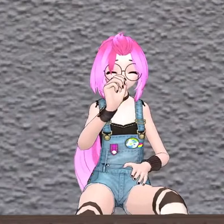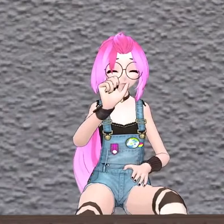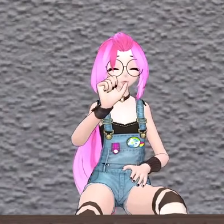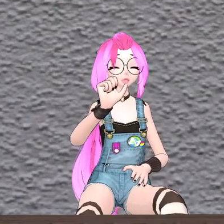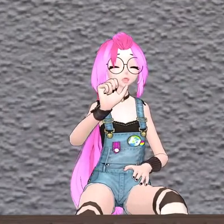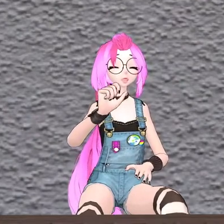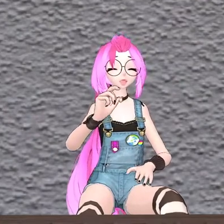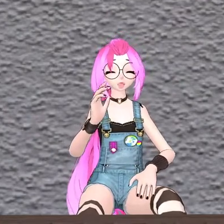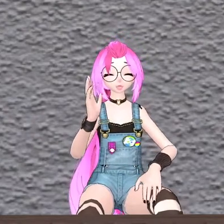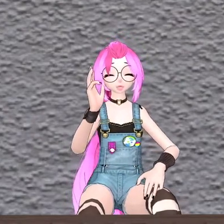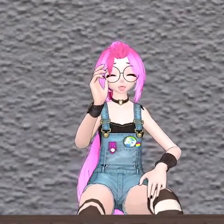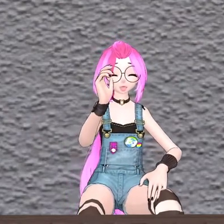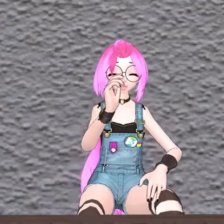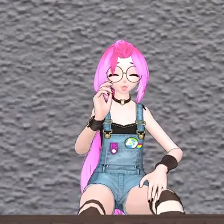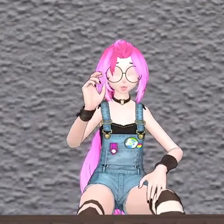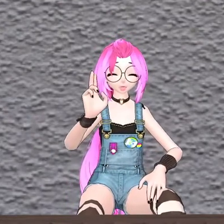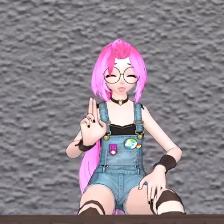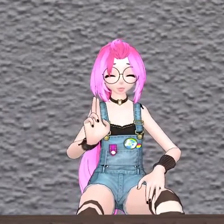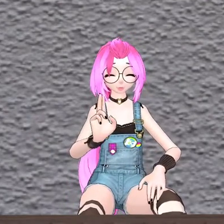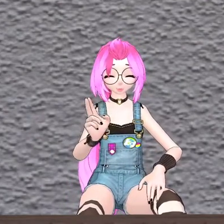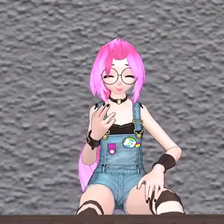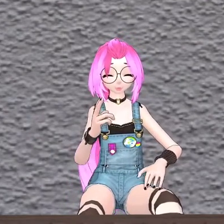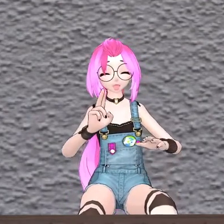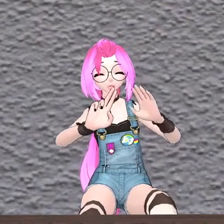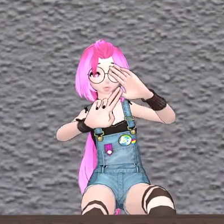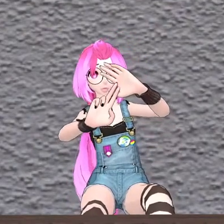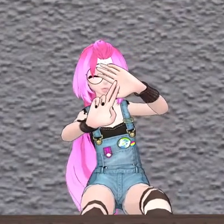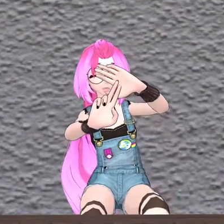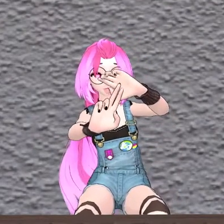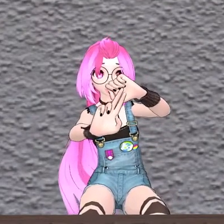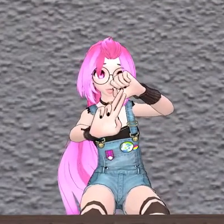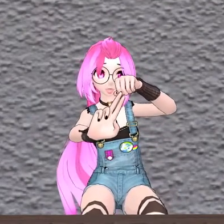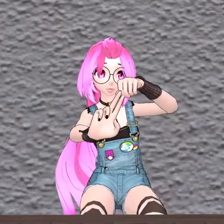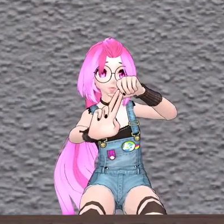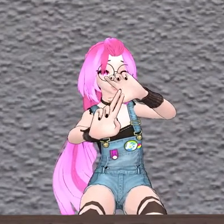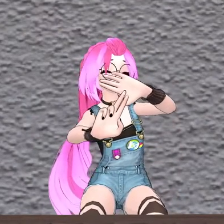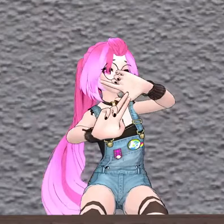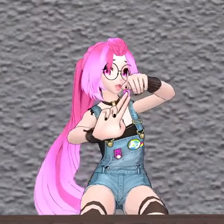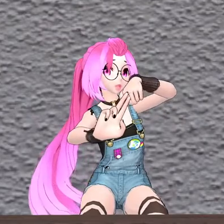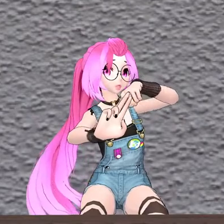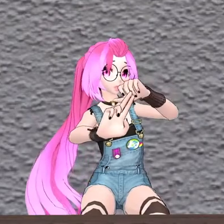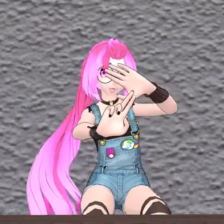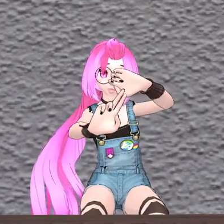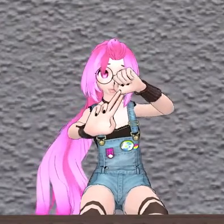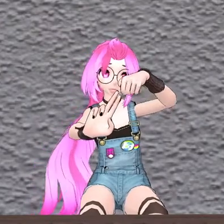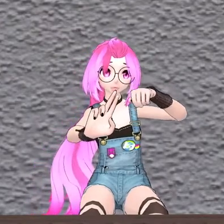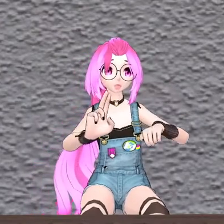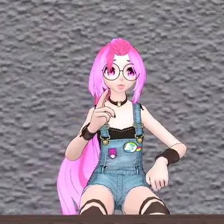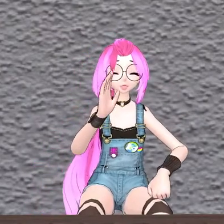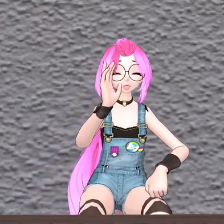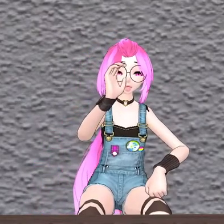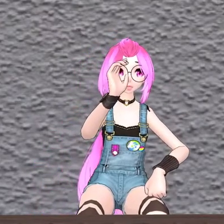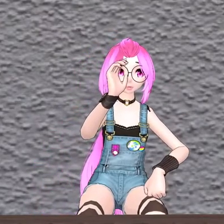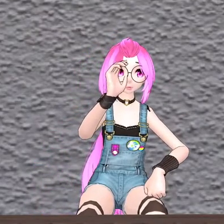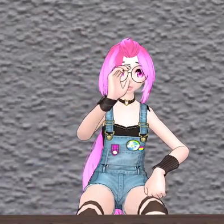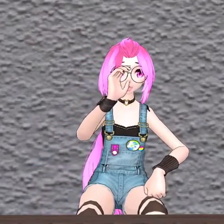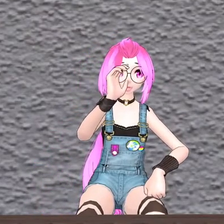Costa Rica. If we're learning Costa Rica, you go C-R. In real life, you have that R hand, that twisted fingers. So we're